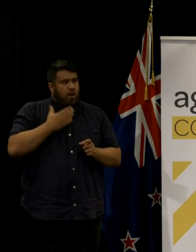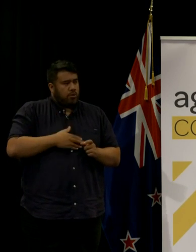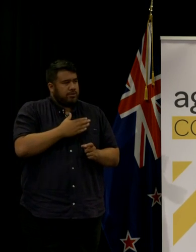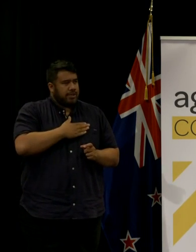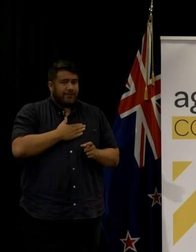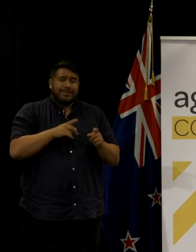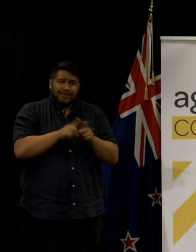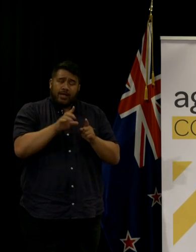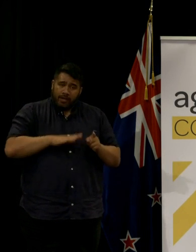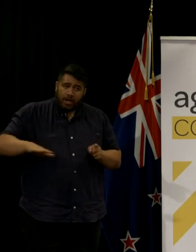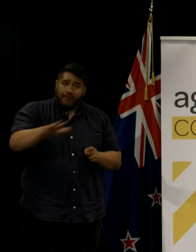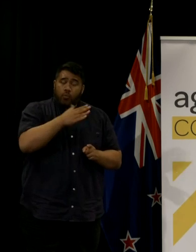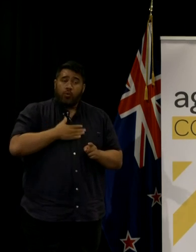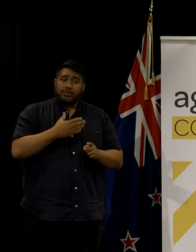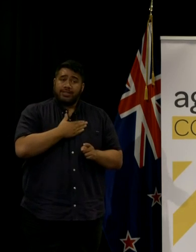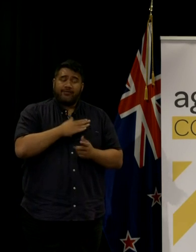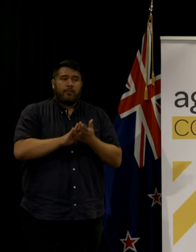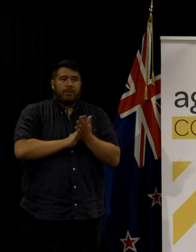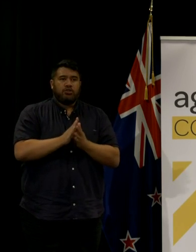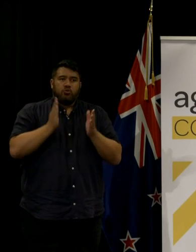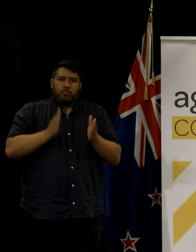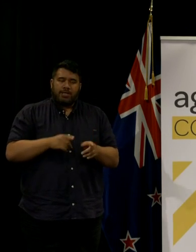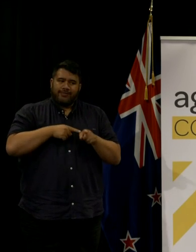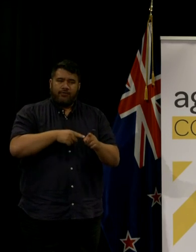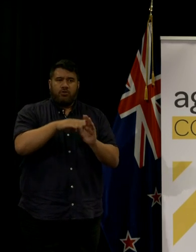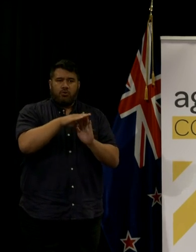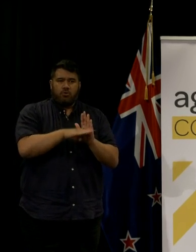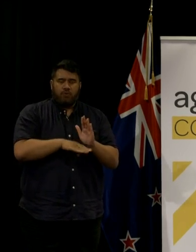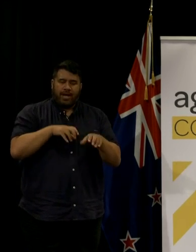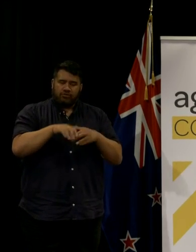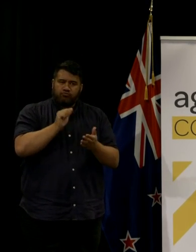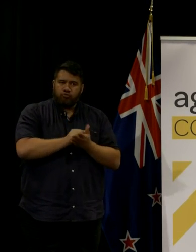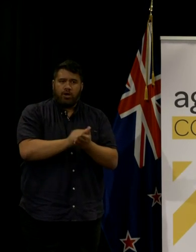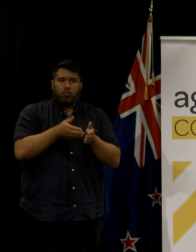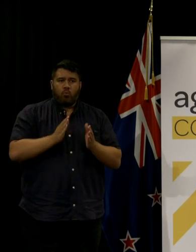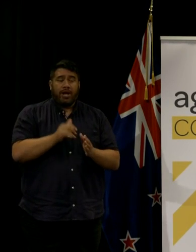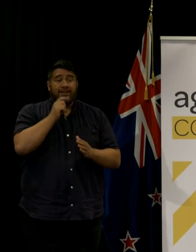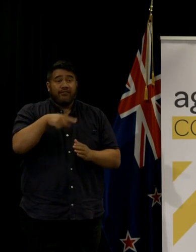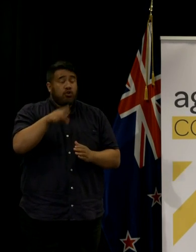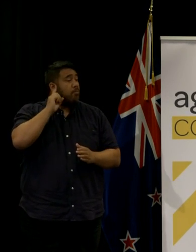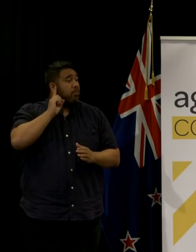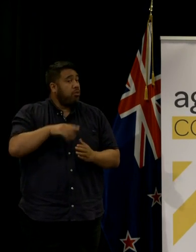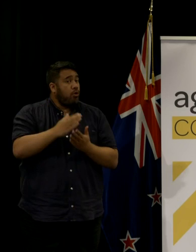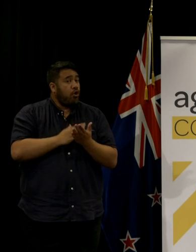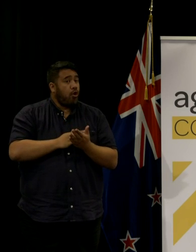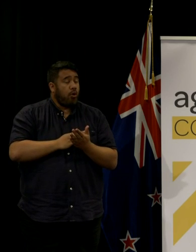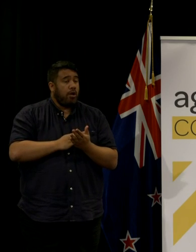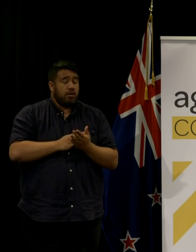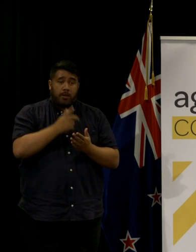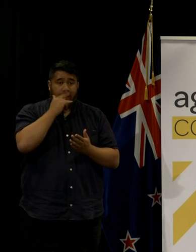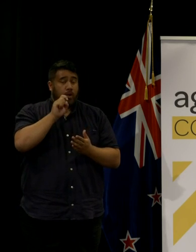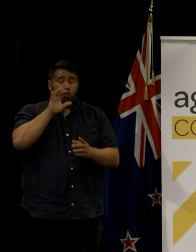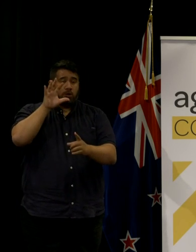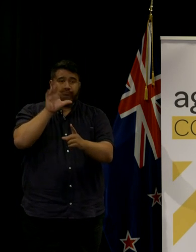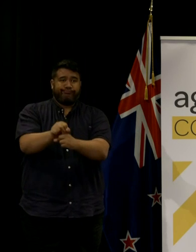safe, let's act in that ability. But what I would say is there will equally be no tolerance for people who do not comply